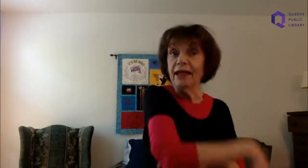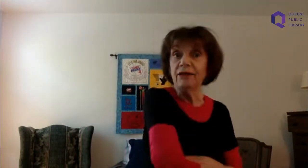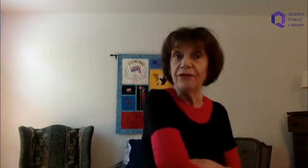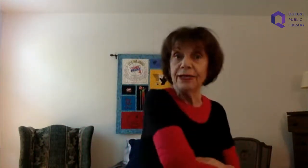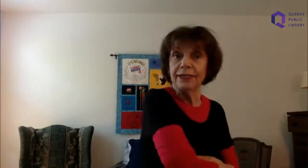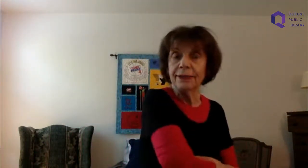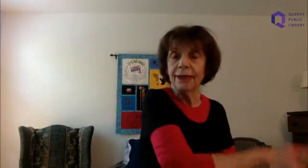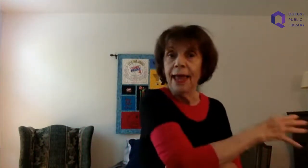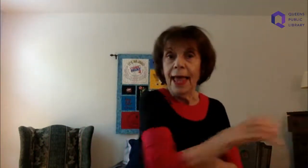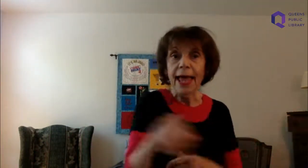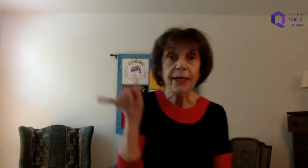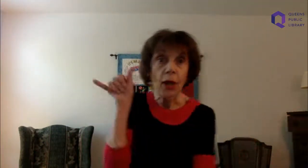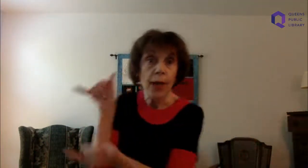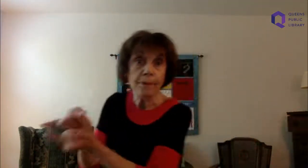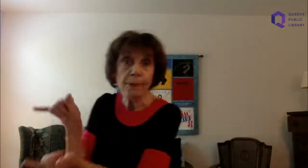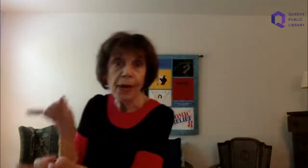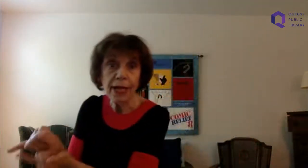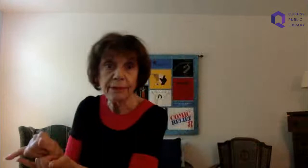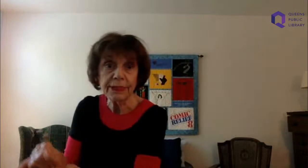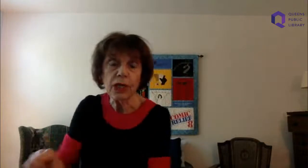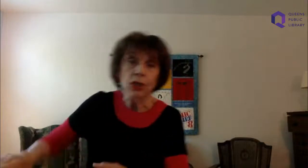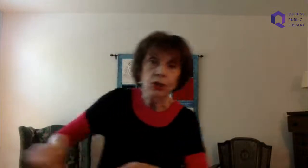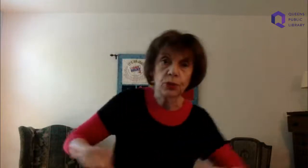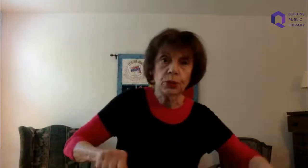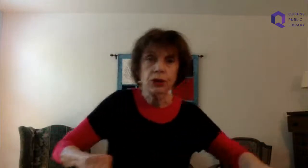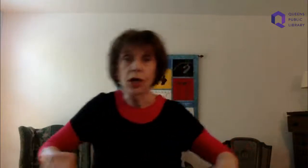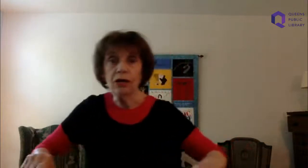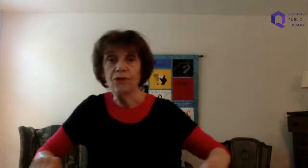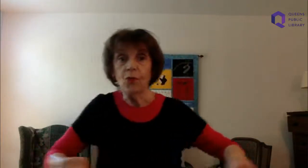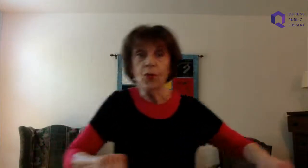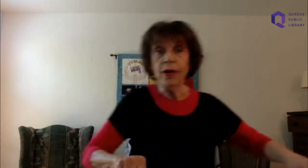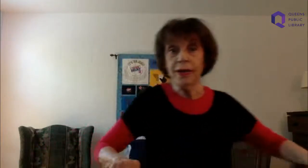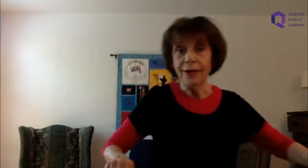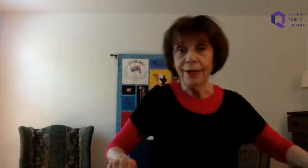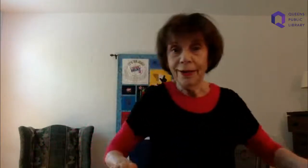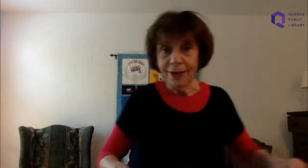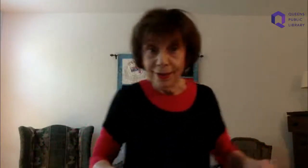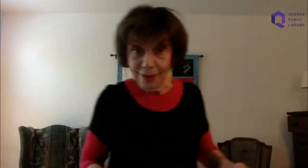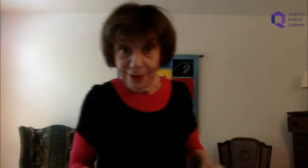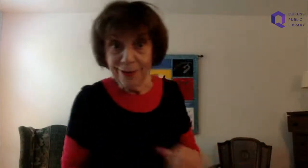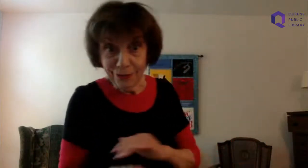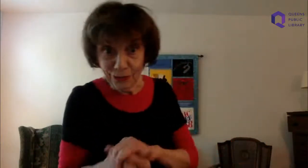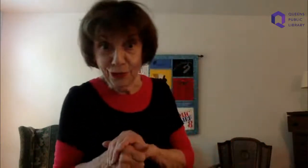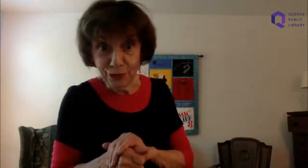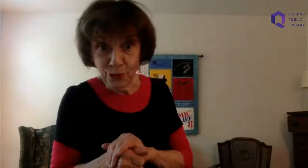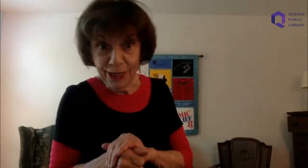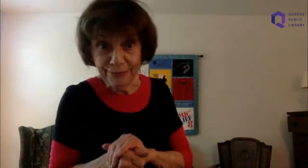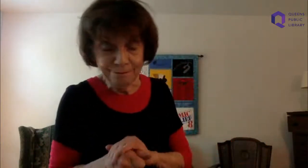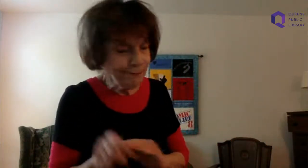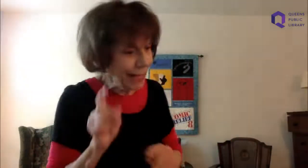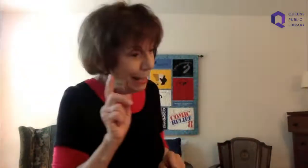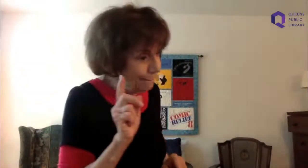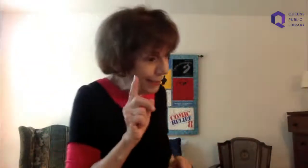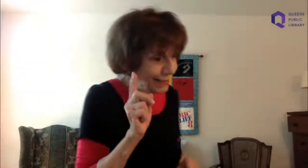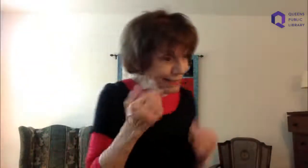elephant and a hippopotamus to a tug of war, and the turtle one. But